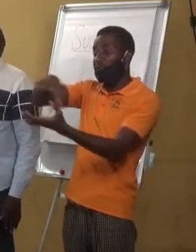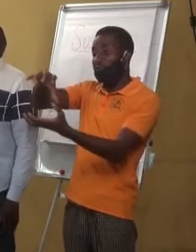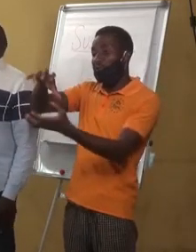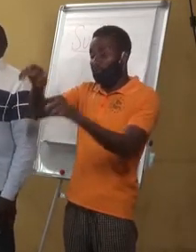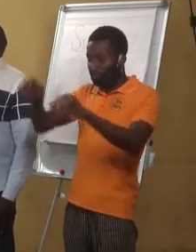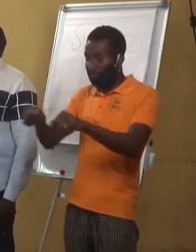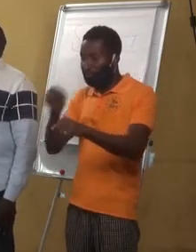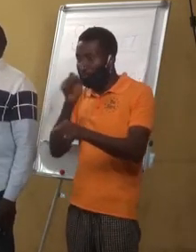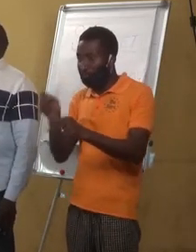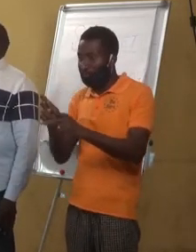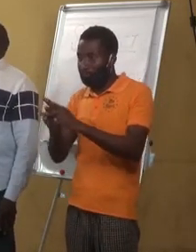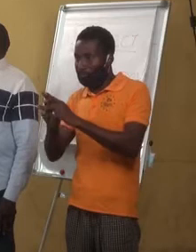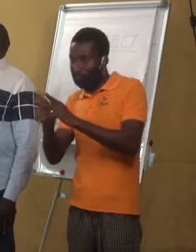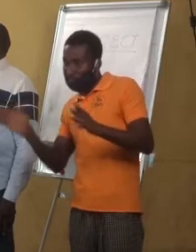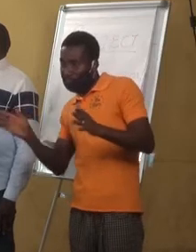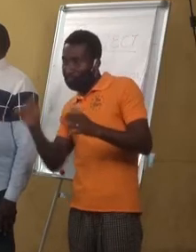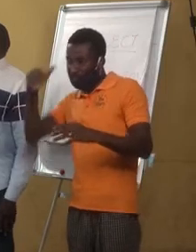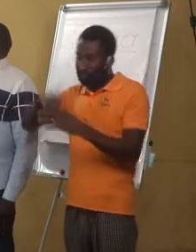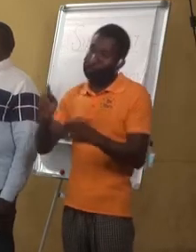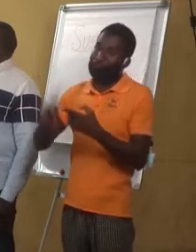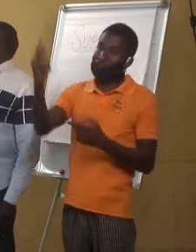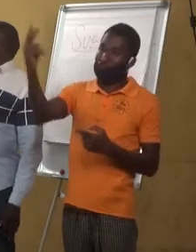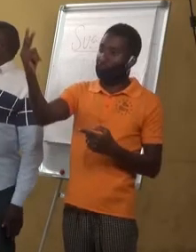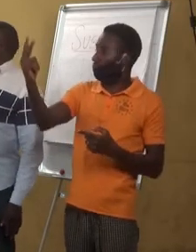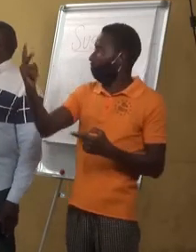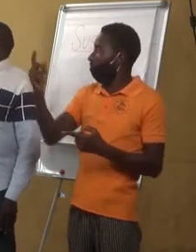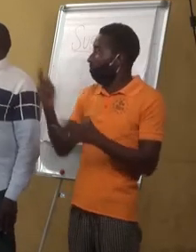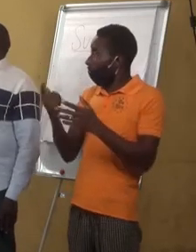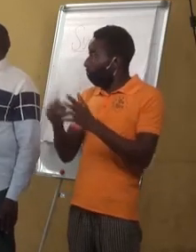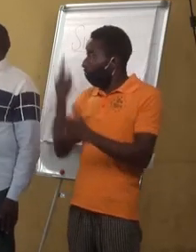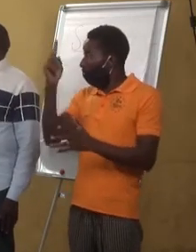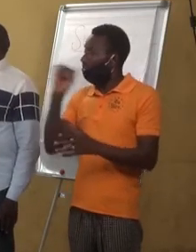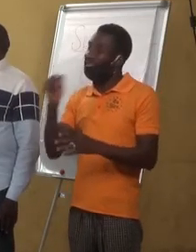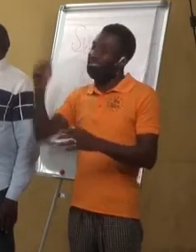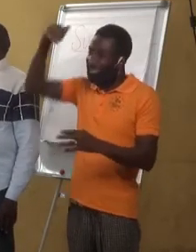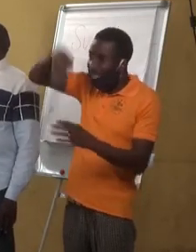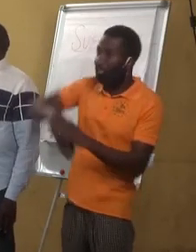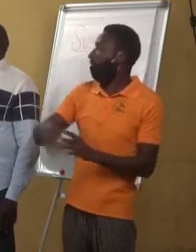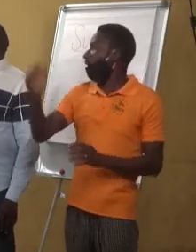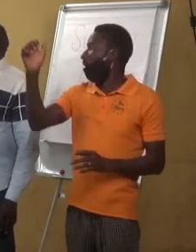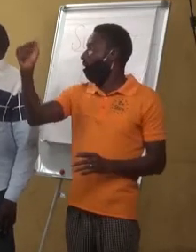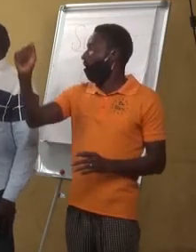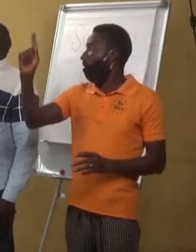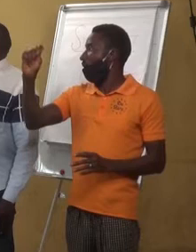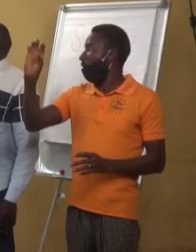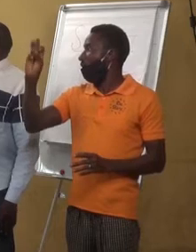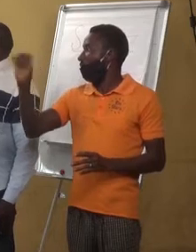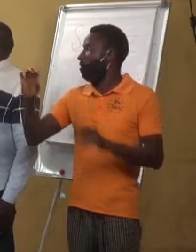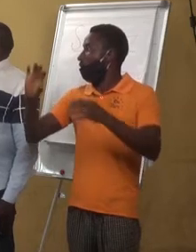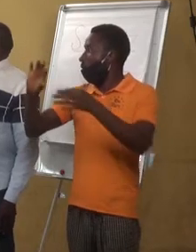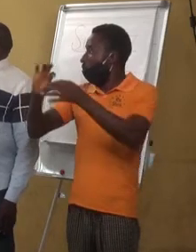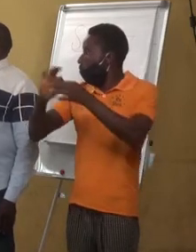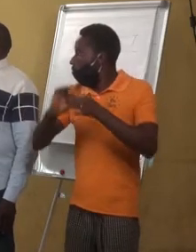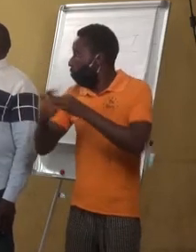categorized into 2. The first one is interatomic bond. The second one is